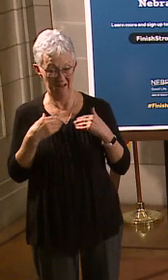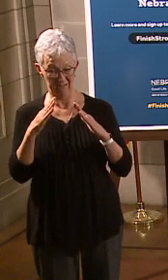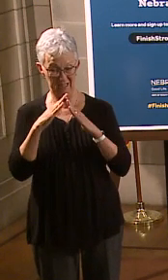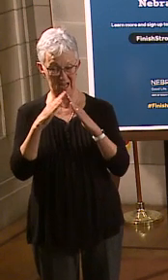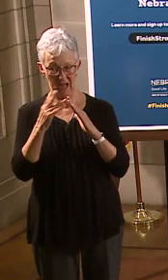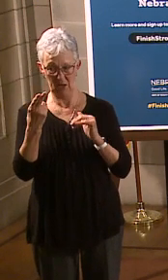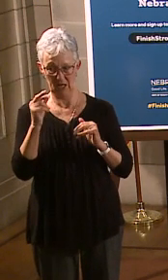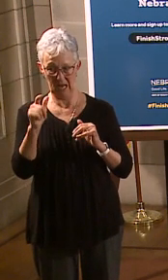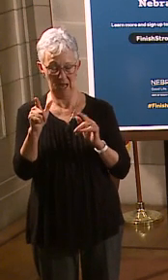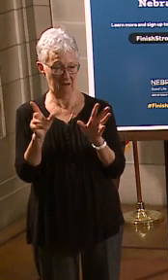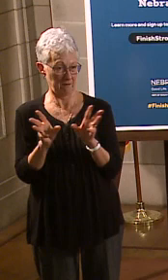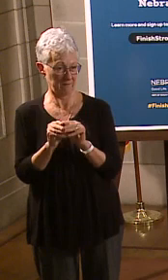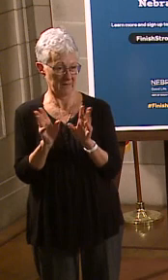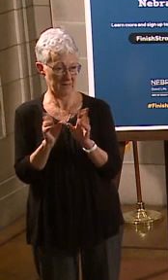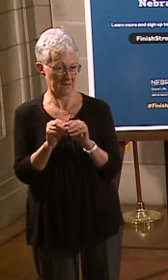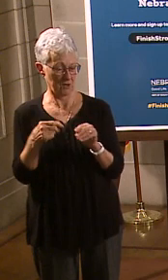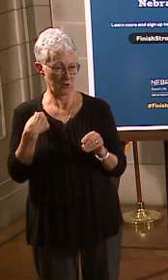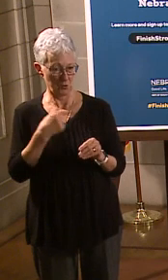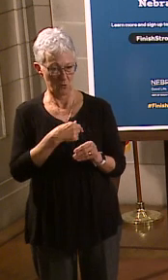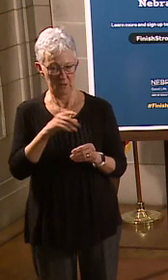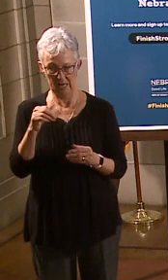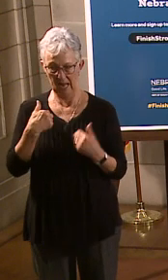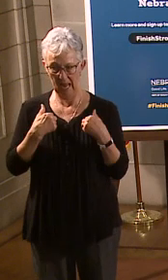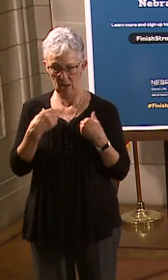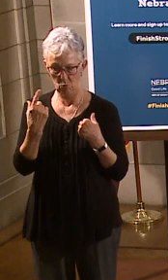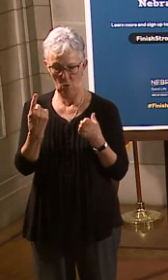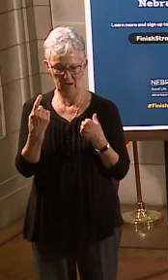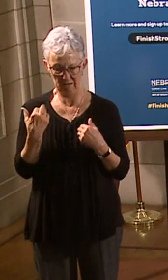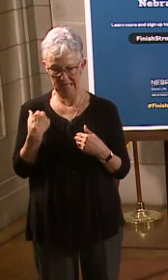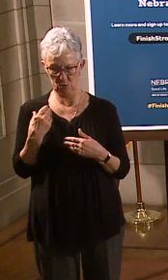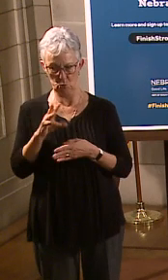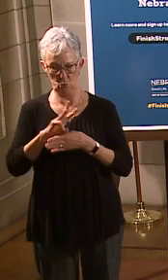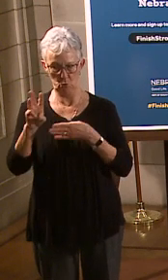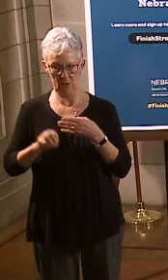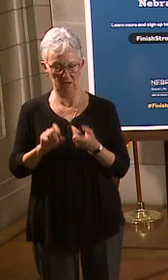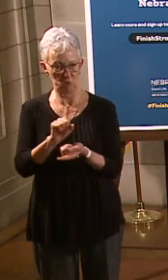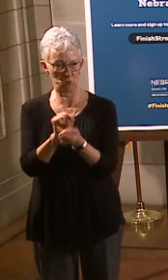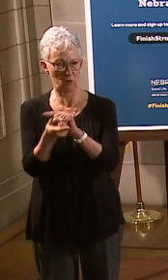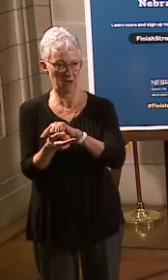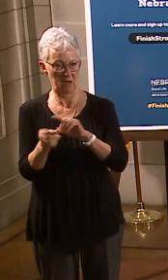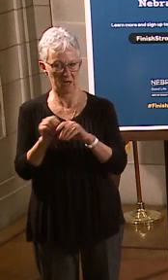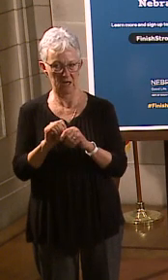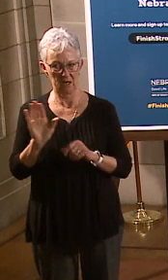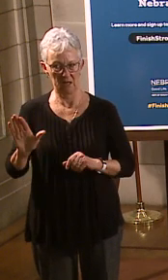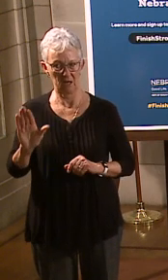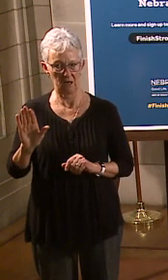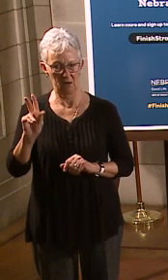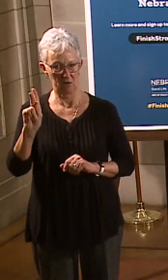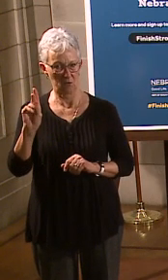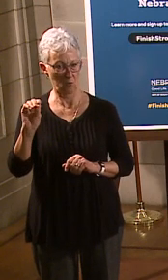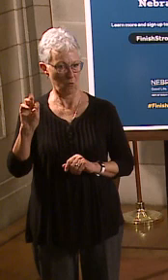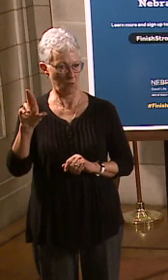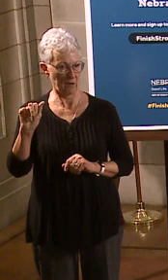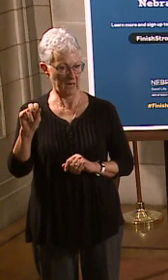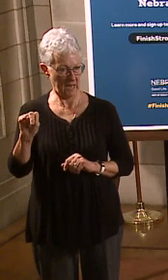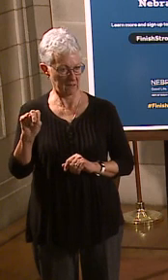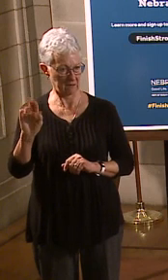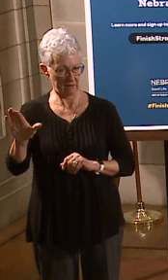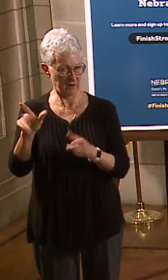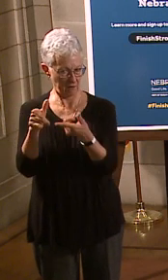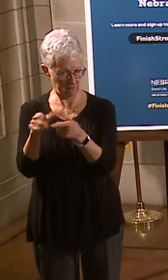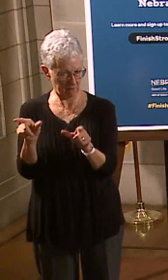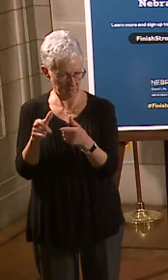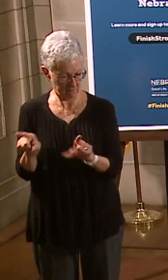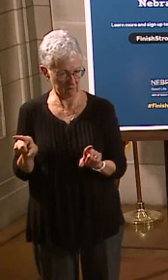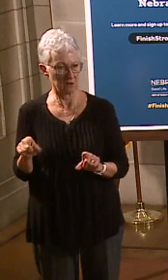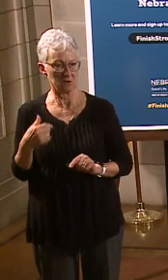weekend with the Karen population that was translated in Karen. So it was very interesting to see how many individuals were on there and how many questions we